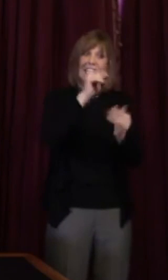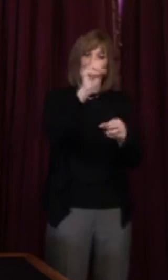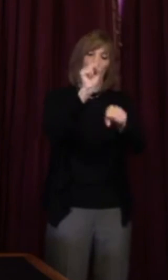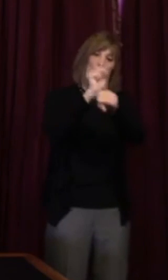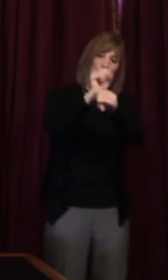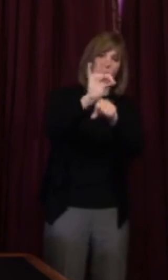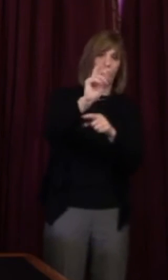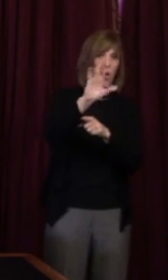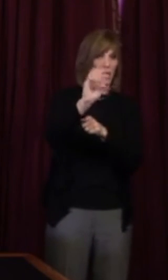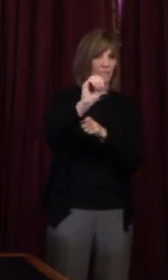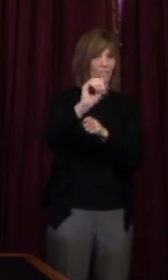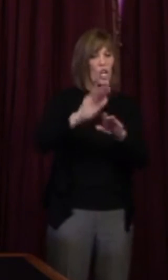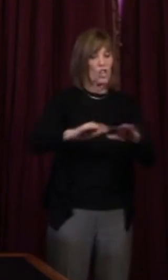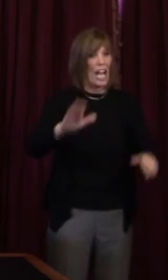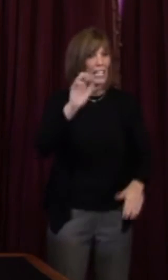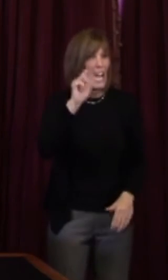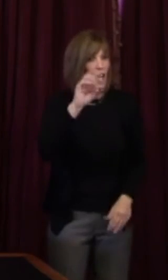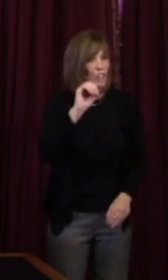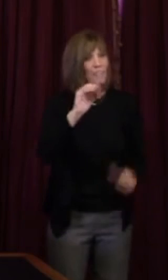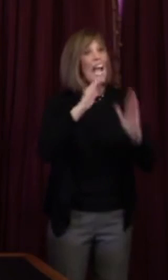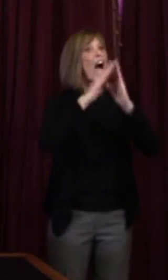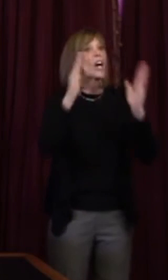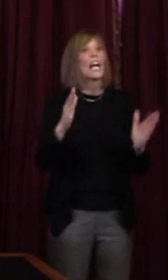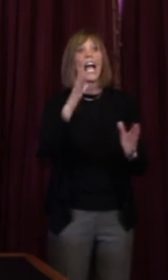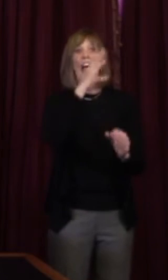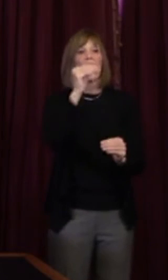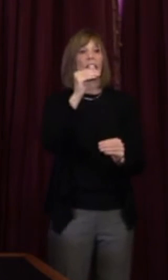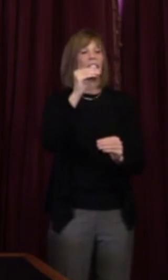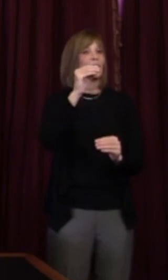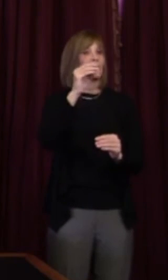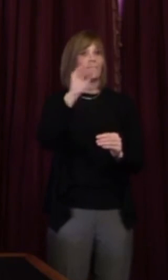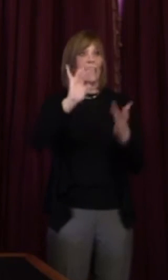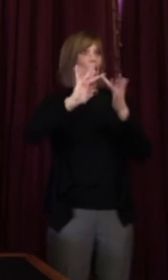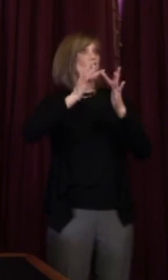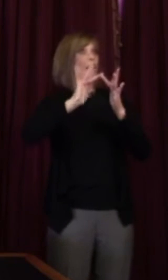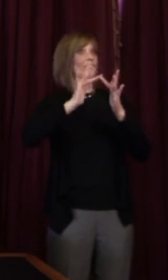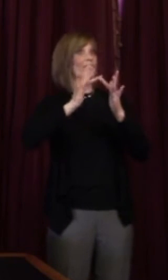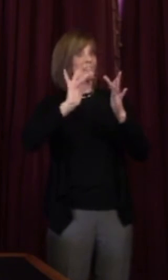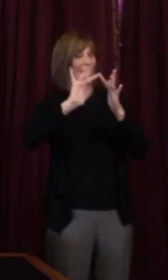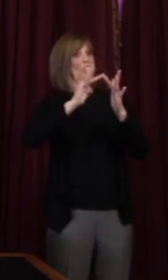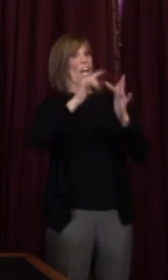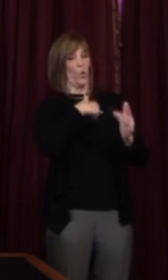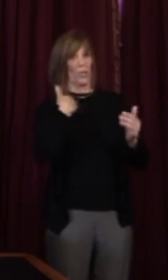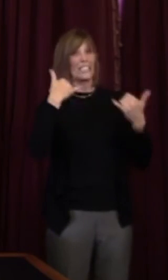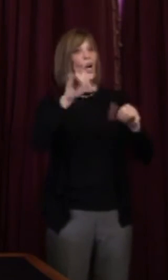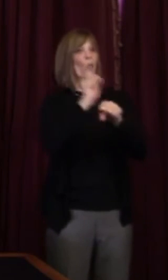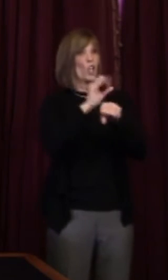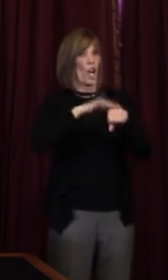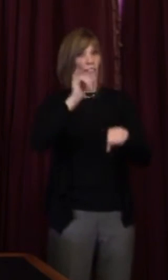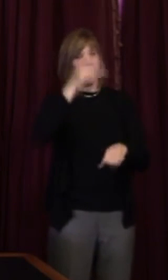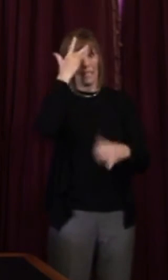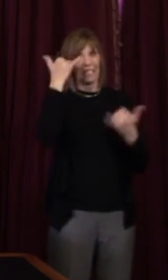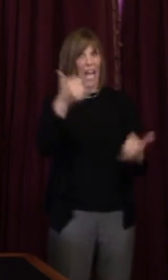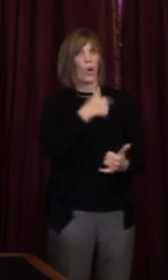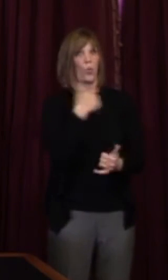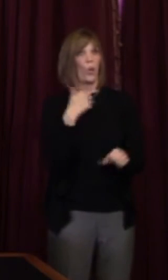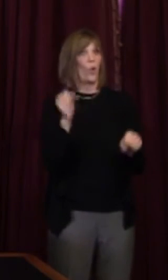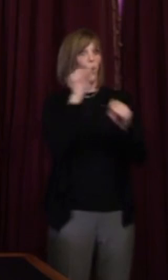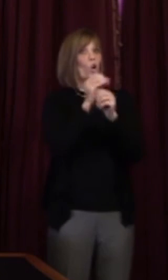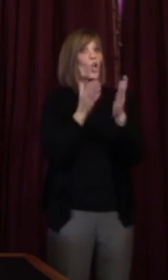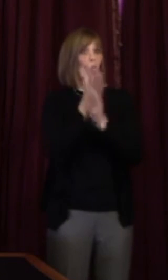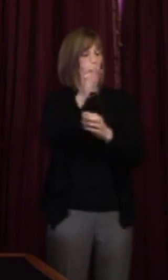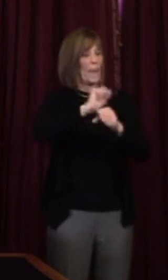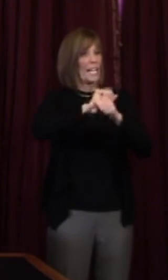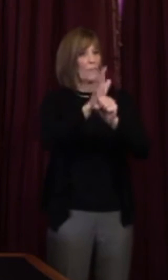workforce, and it is childcare, and it is housing. And broadband is something else that we're going to continue to work on, because especially as we work through the